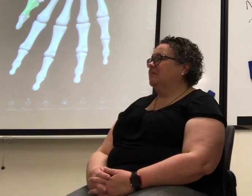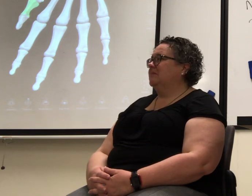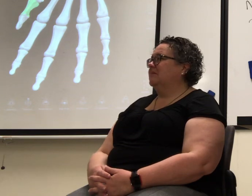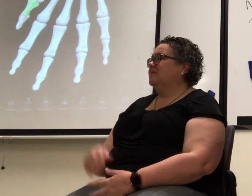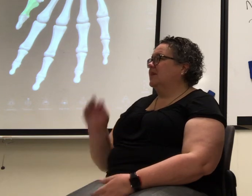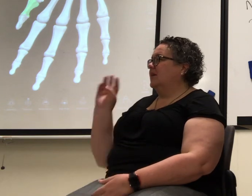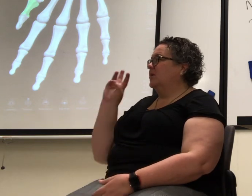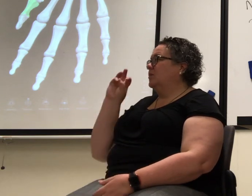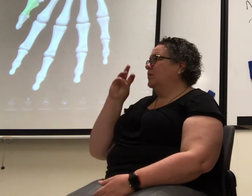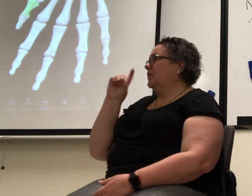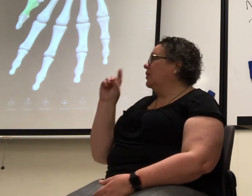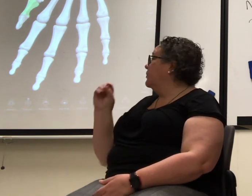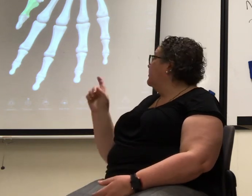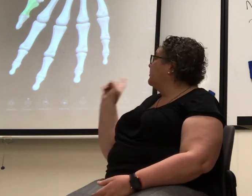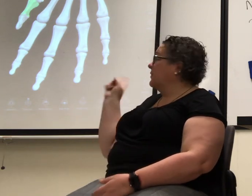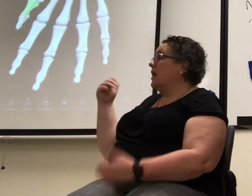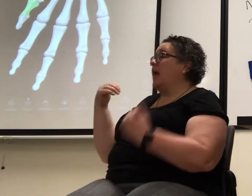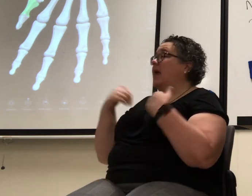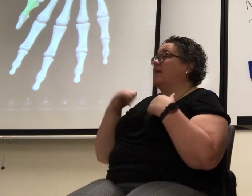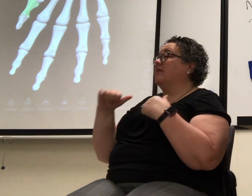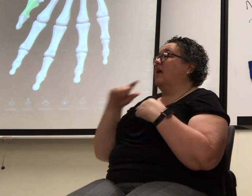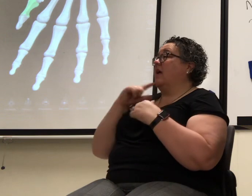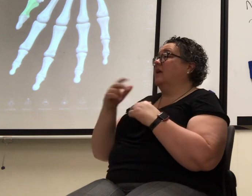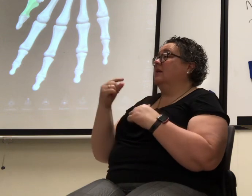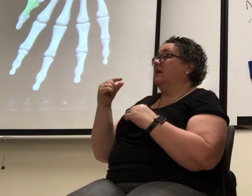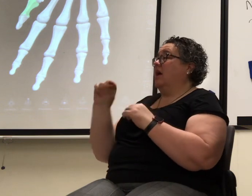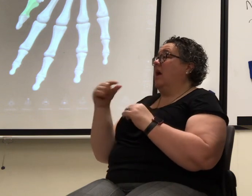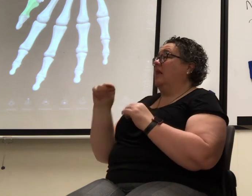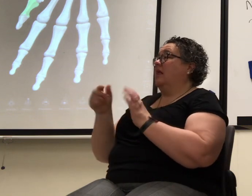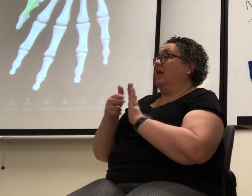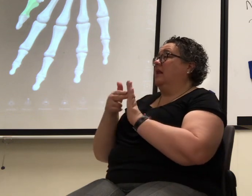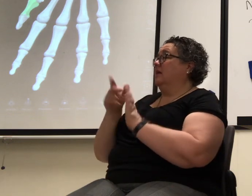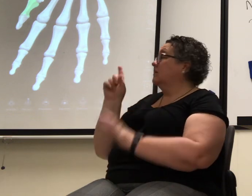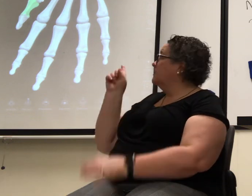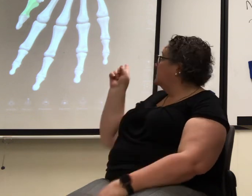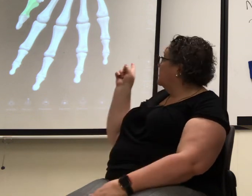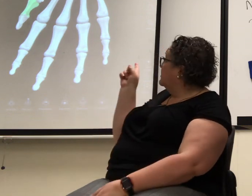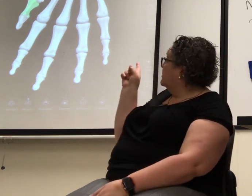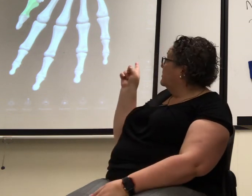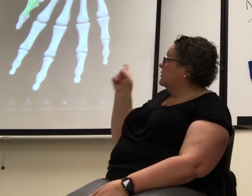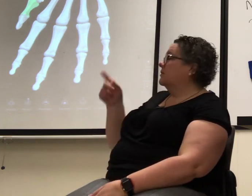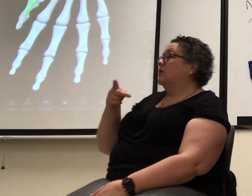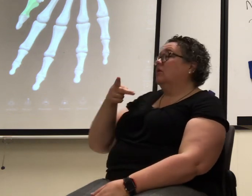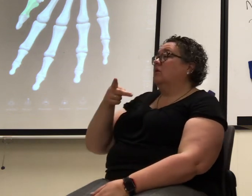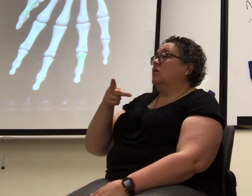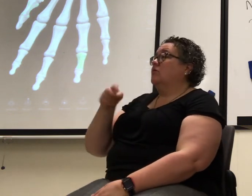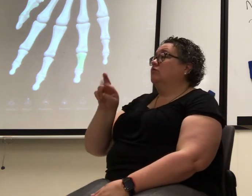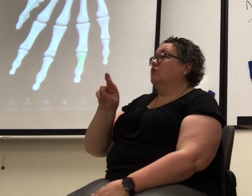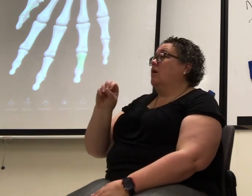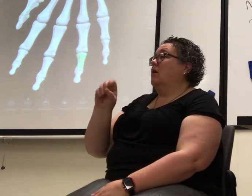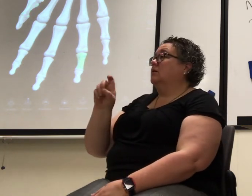So I have that bone highlighted. Again, that's proximal phalanx, digit 1.